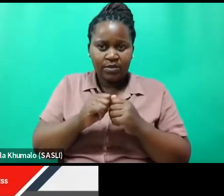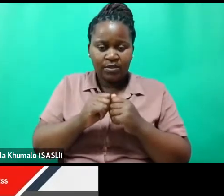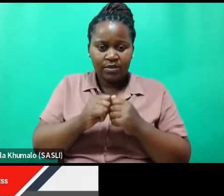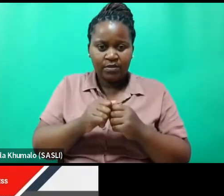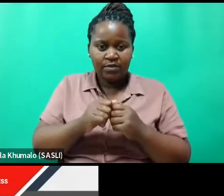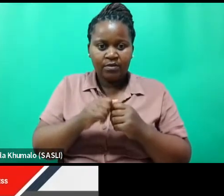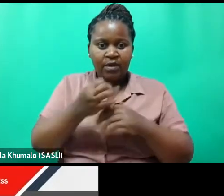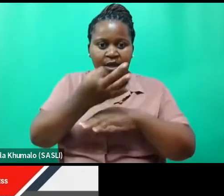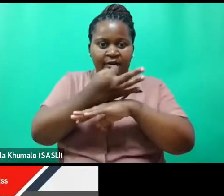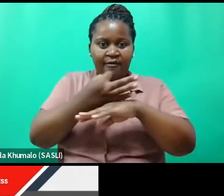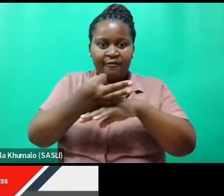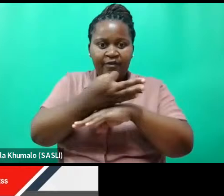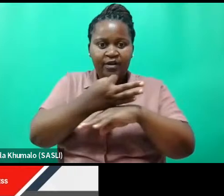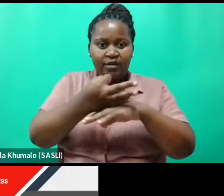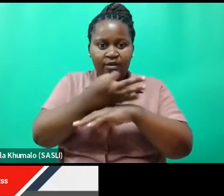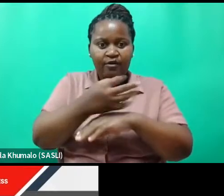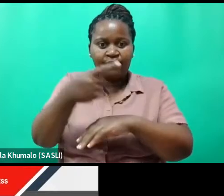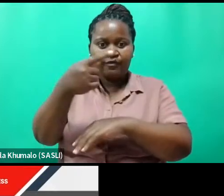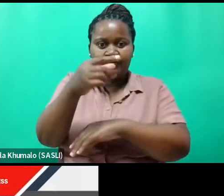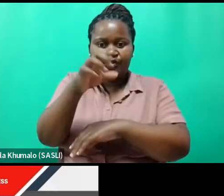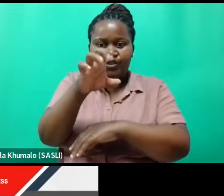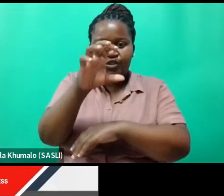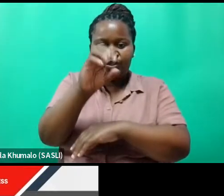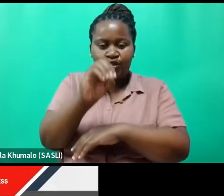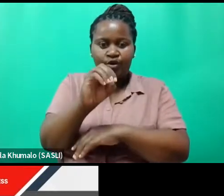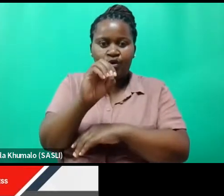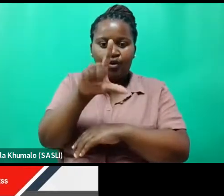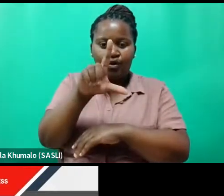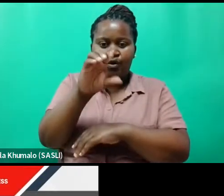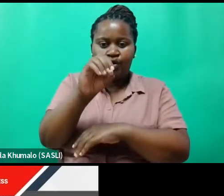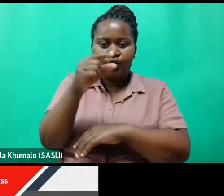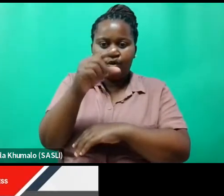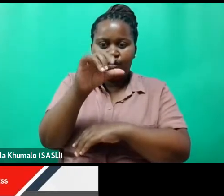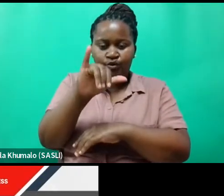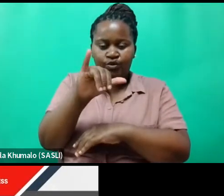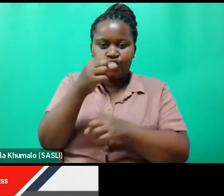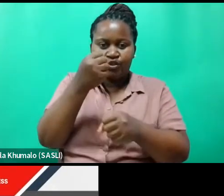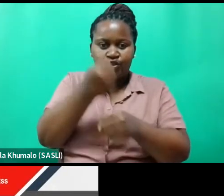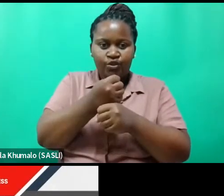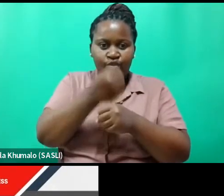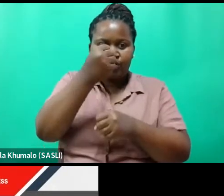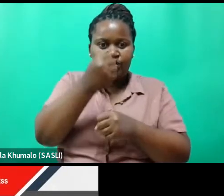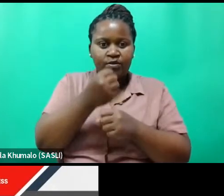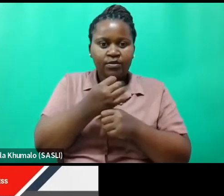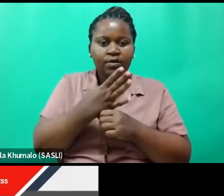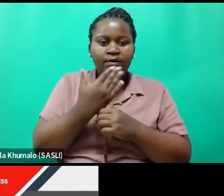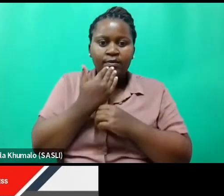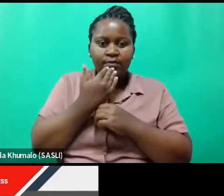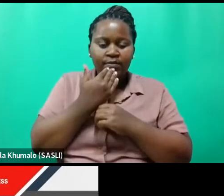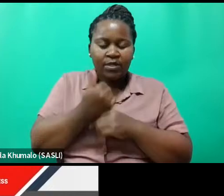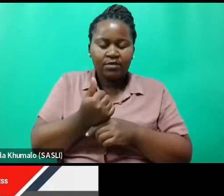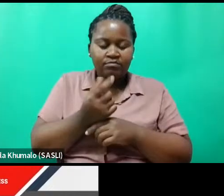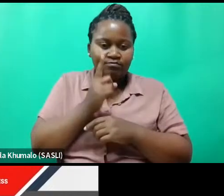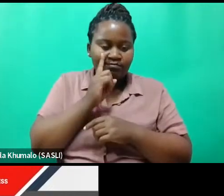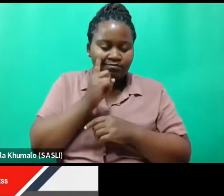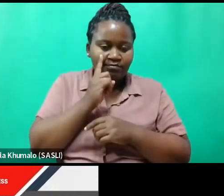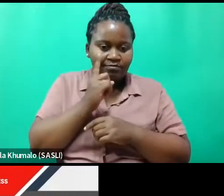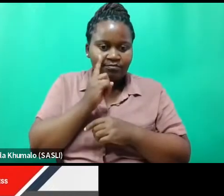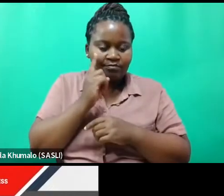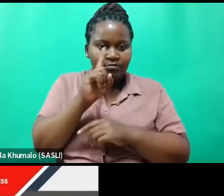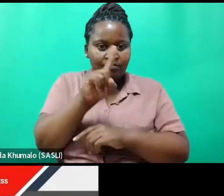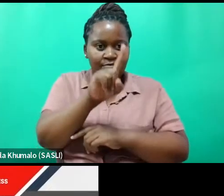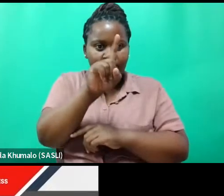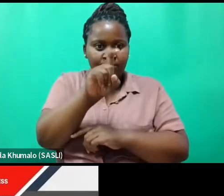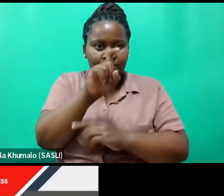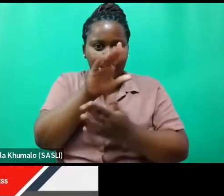of geology. Please do keep an eye on the question and answer section so that